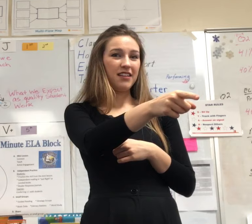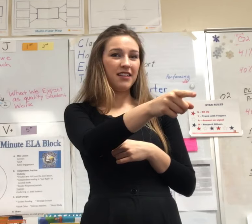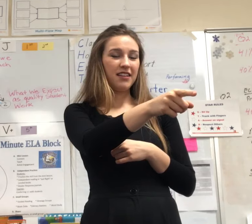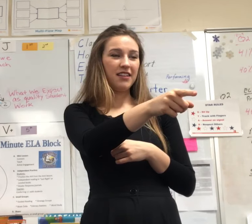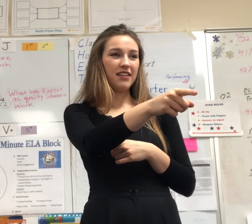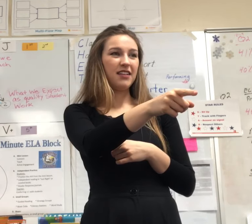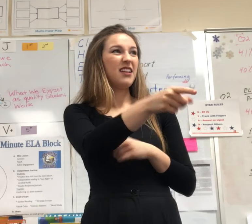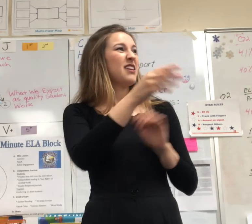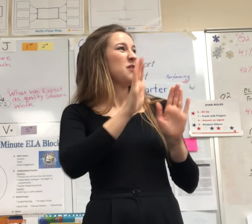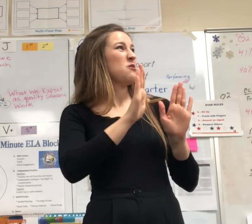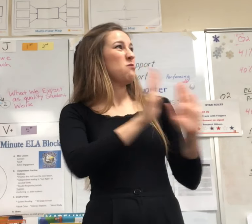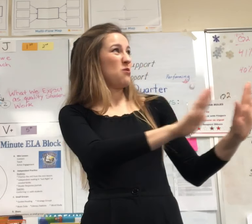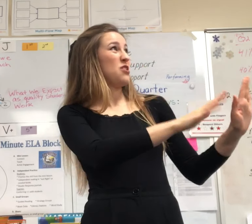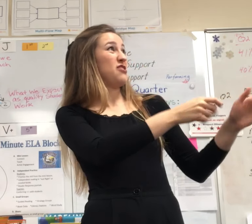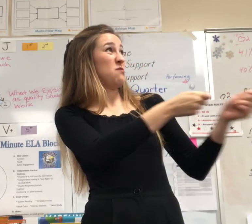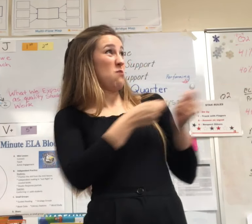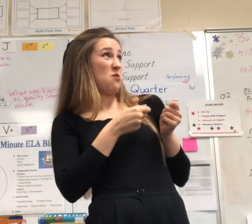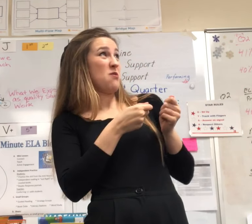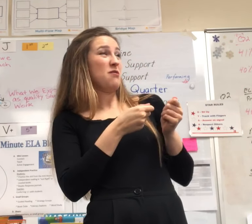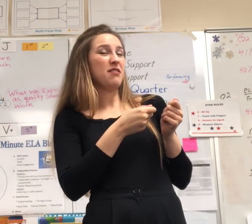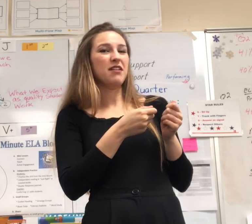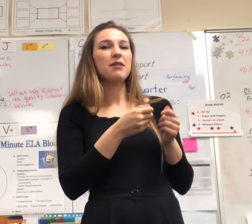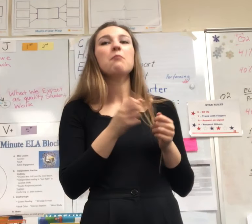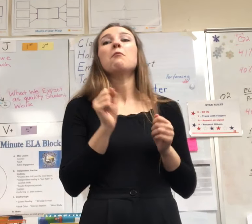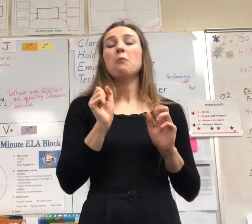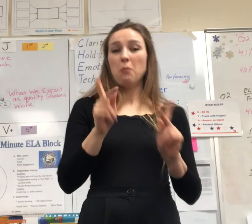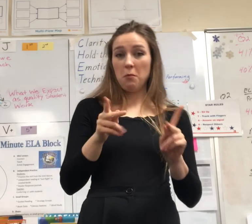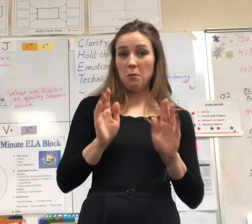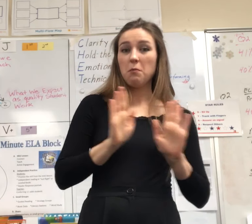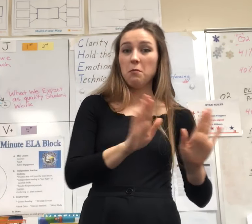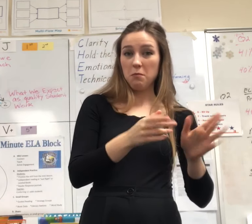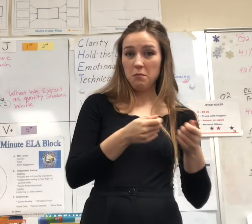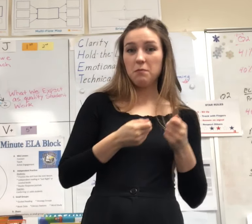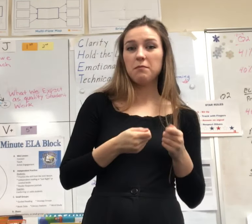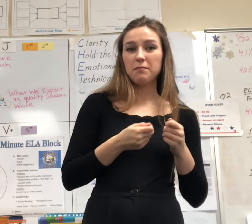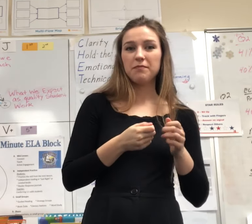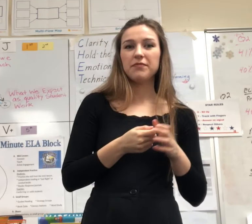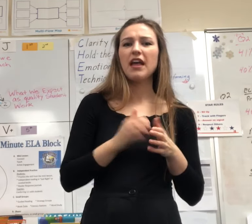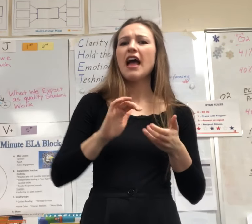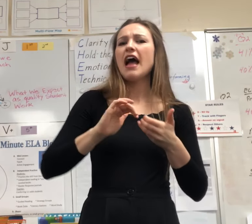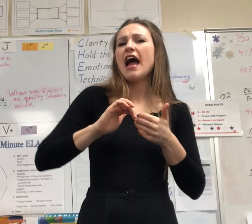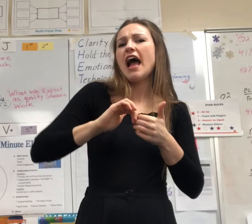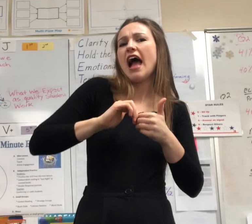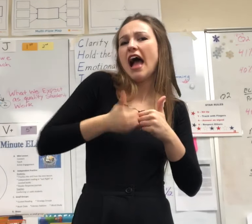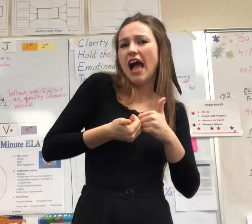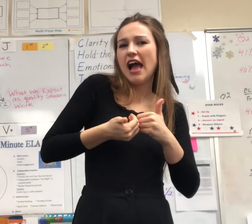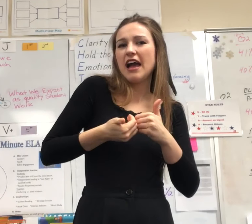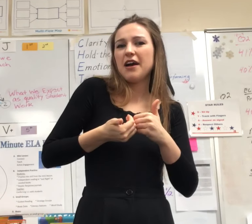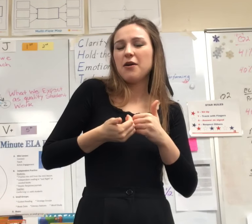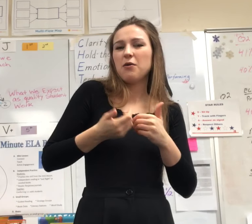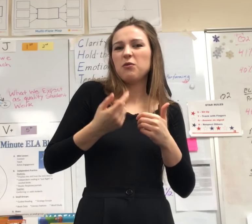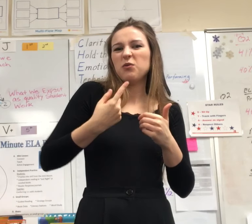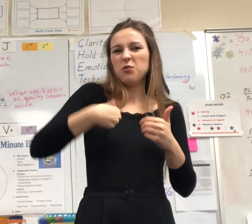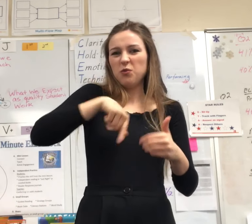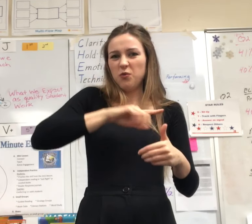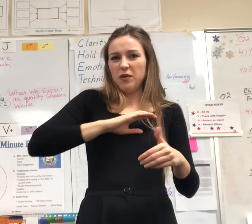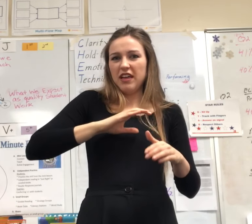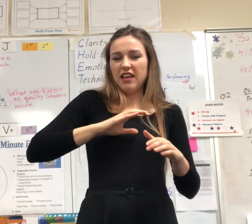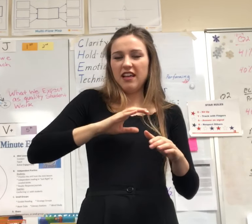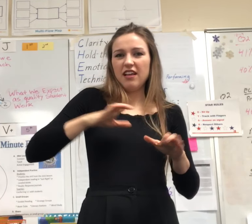Push and pull. A push or a pull, okay. How do we provide that push or pull that gets our vehicle going? Ramon?